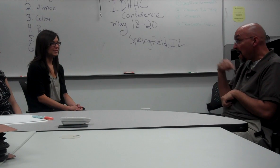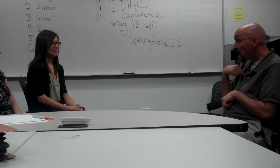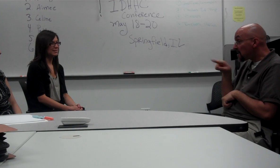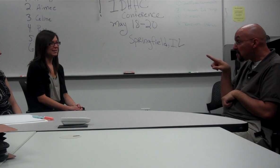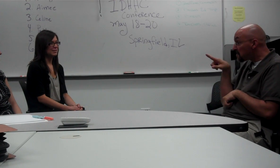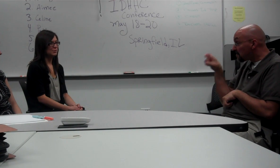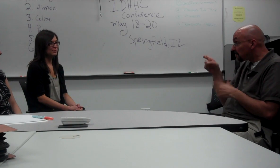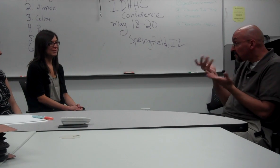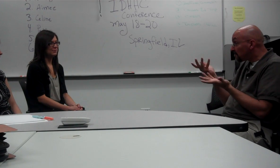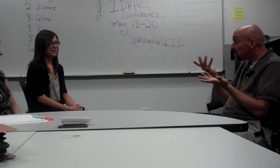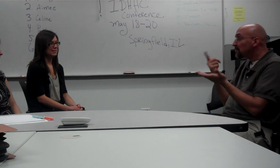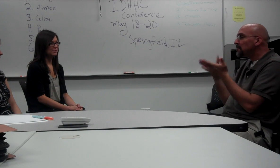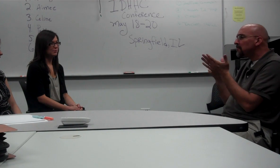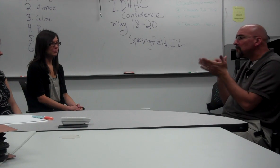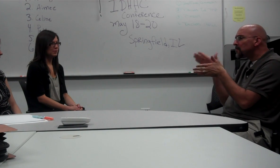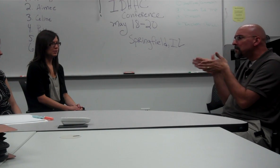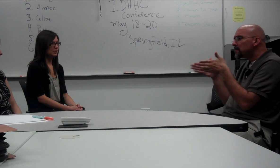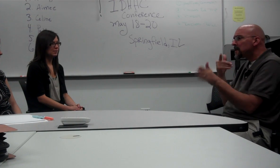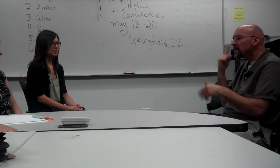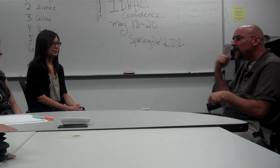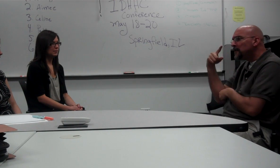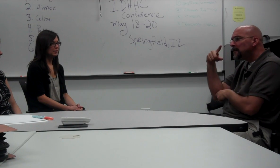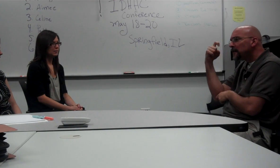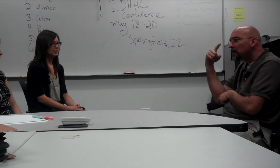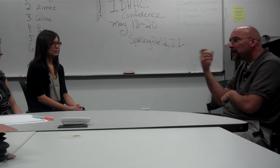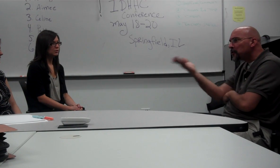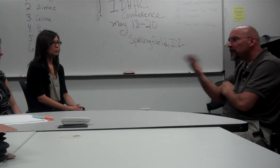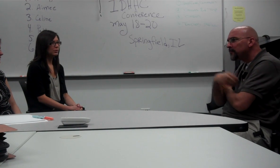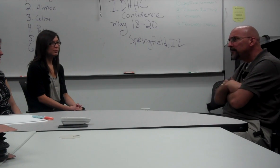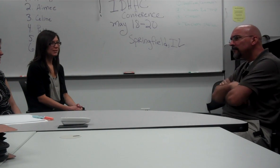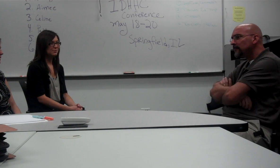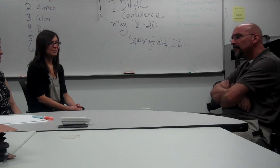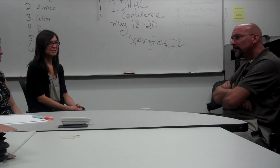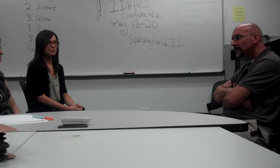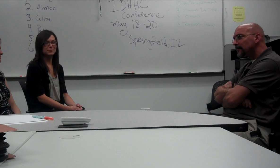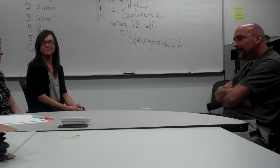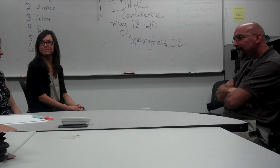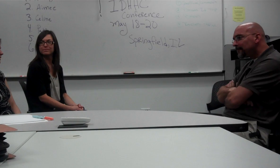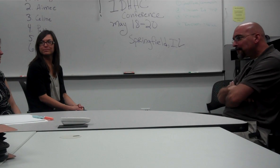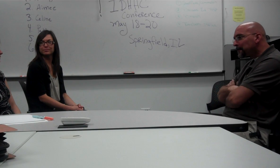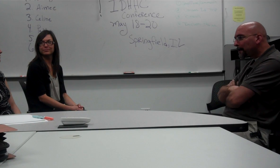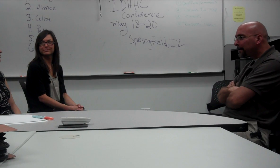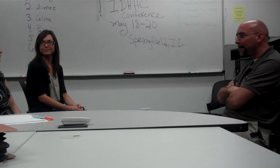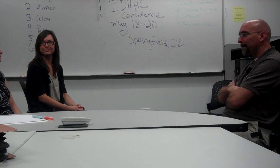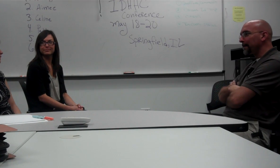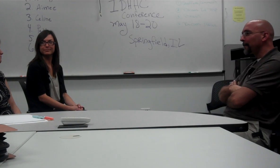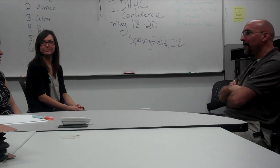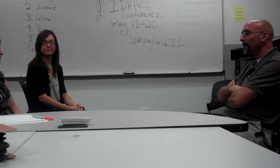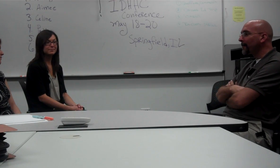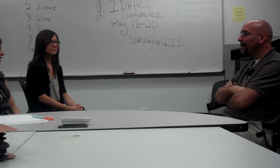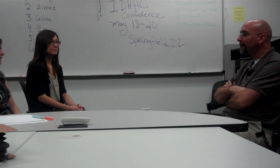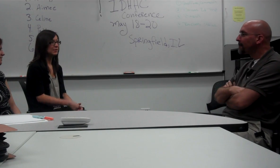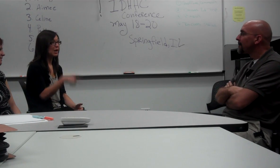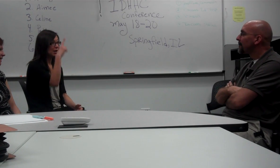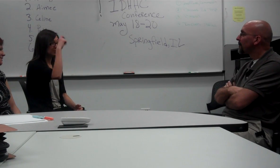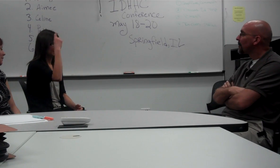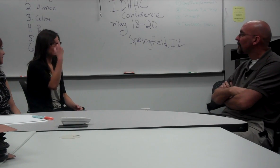work say. set aside. Do you Yeah. mind if I ask you a few questions? So what are your plans for the summer? So I'm taking a vacation next